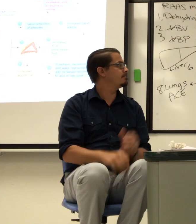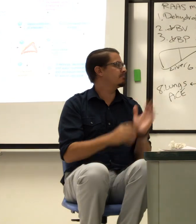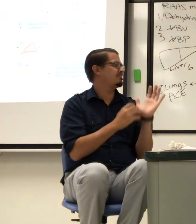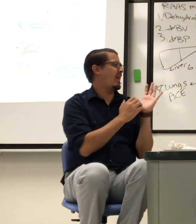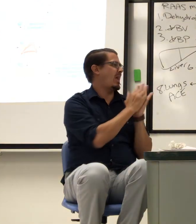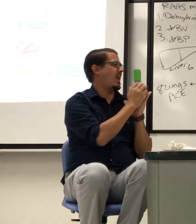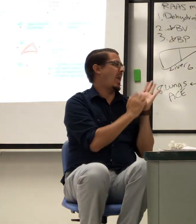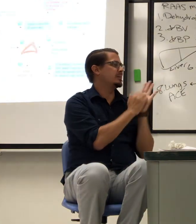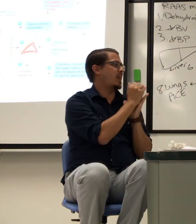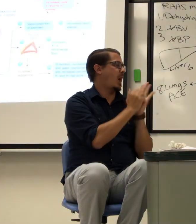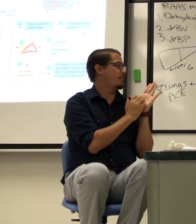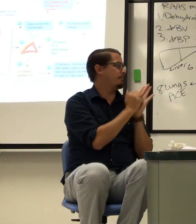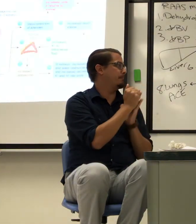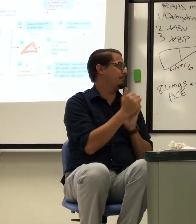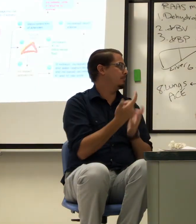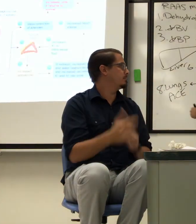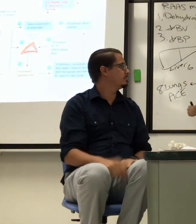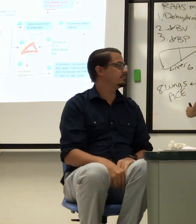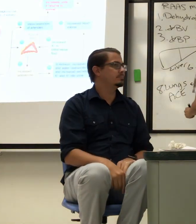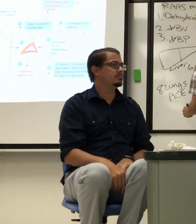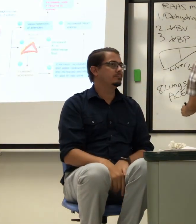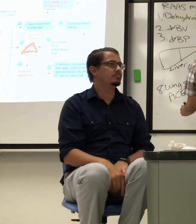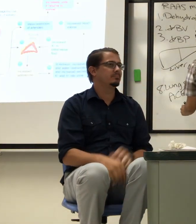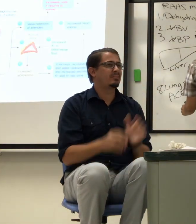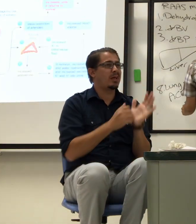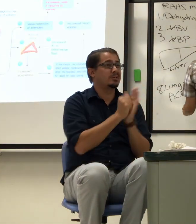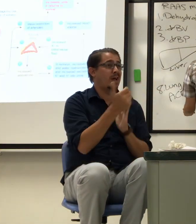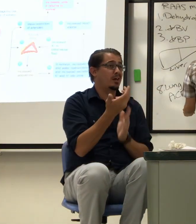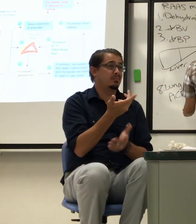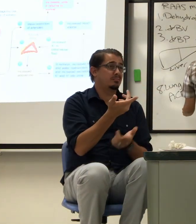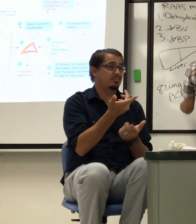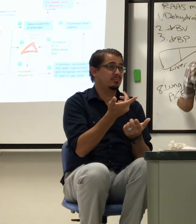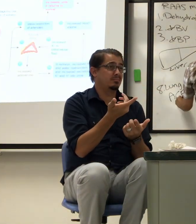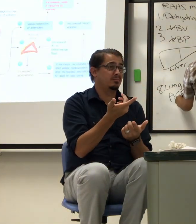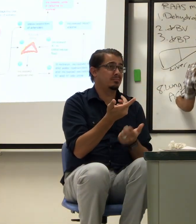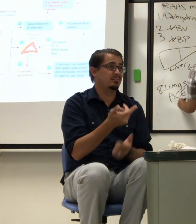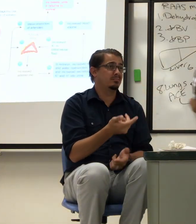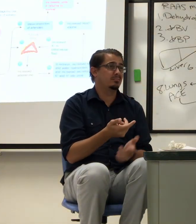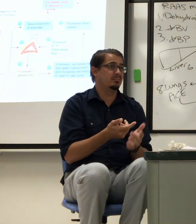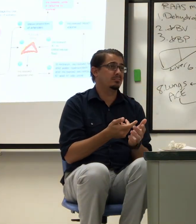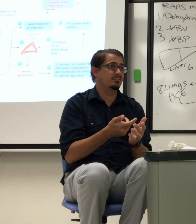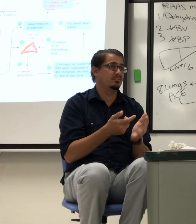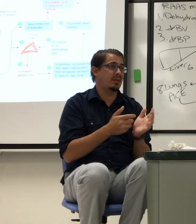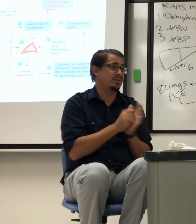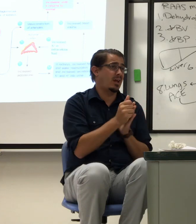Angiotensin converting enzyme will convert ANG1 into ANG2.